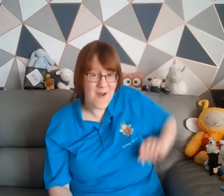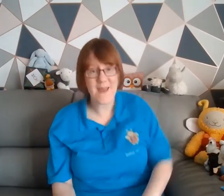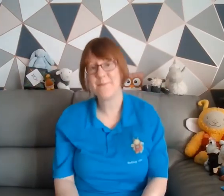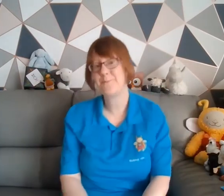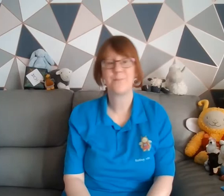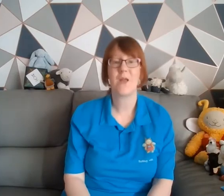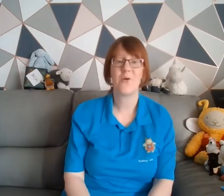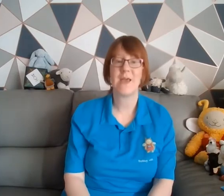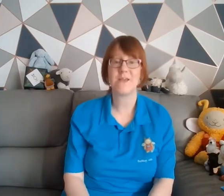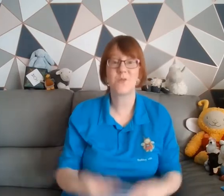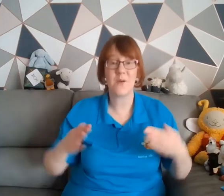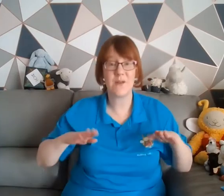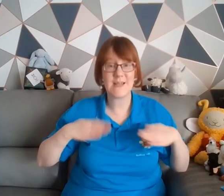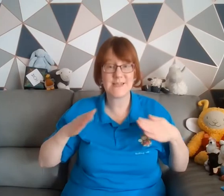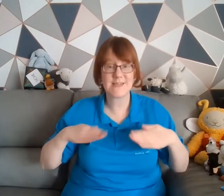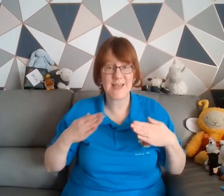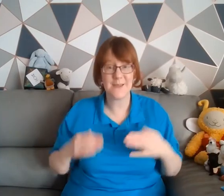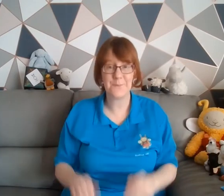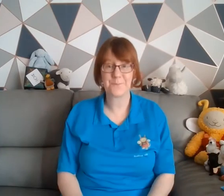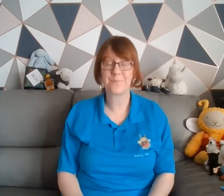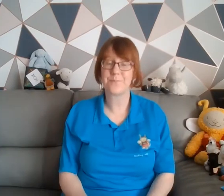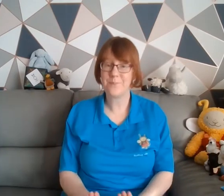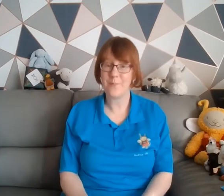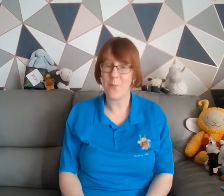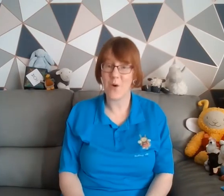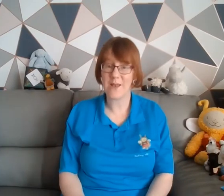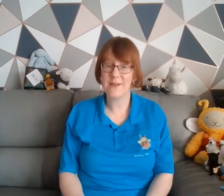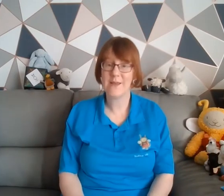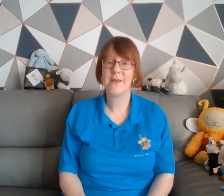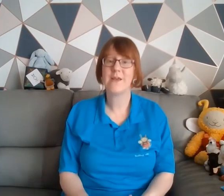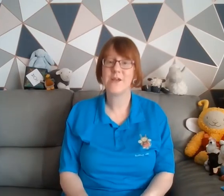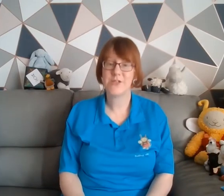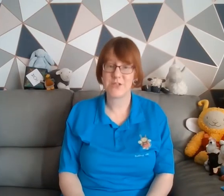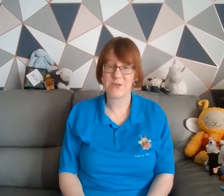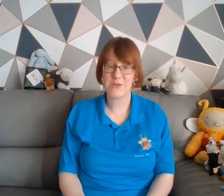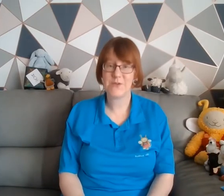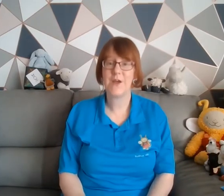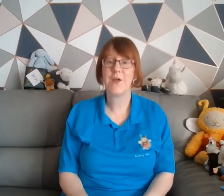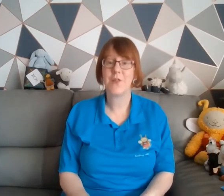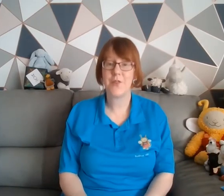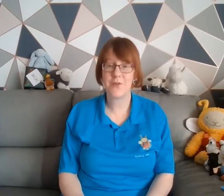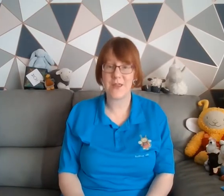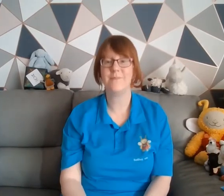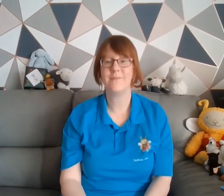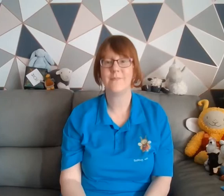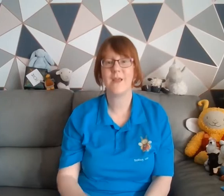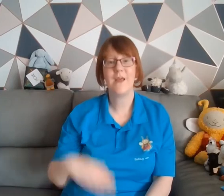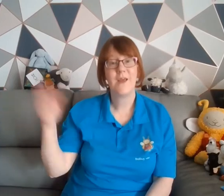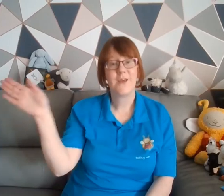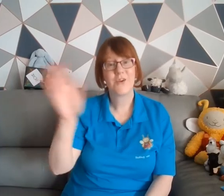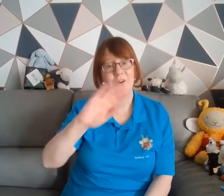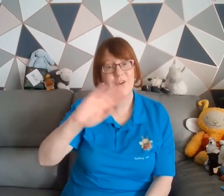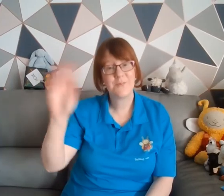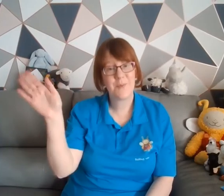bye. Okay, so are we ready to sing? One, two, three.